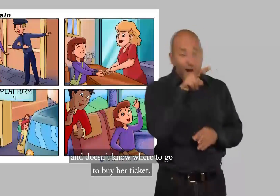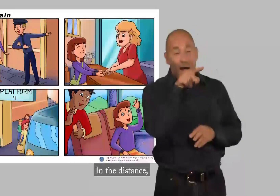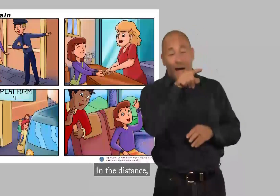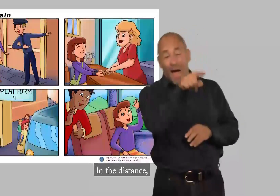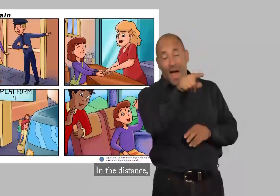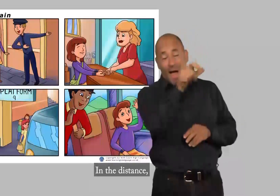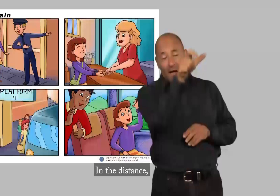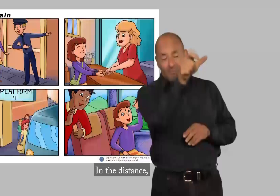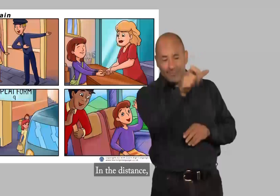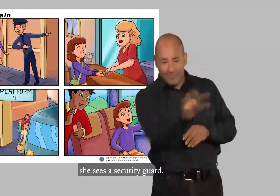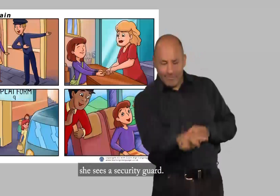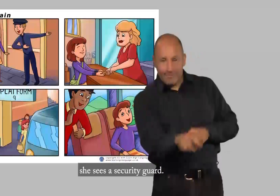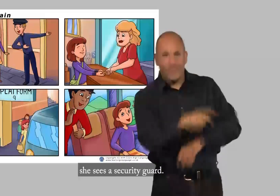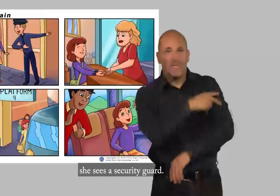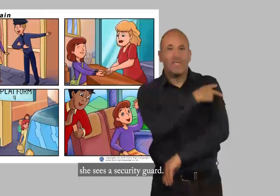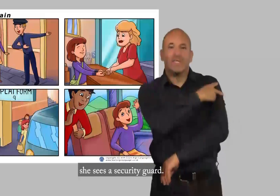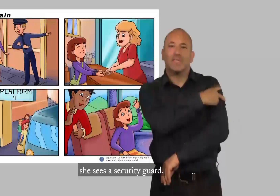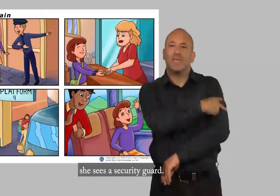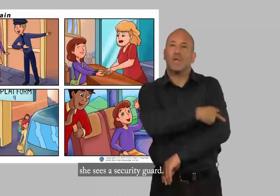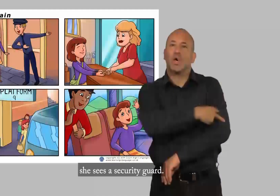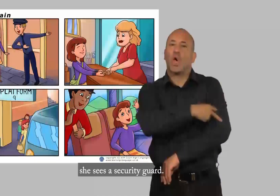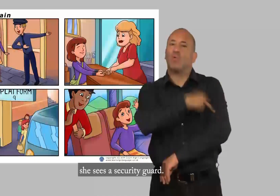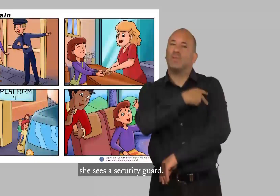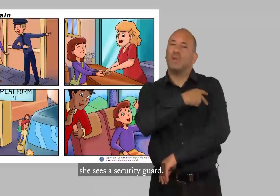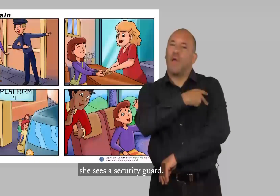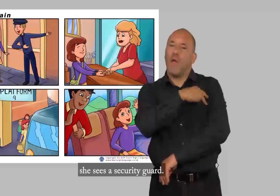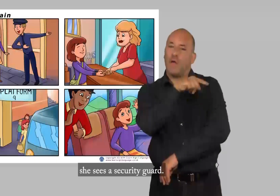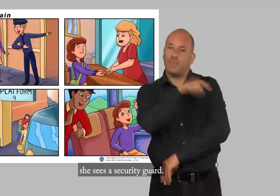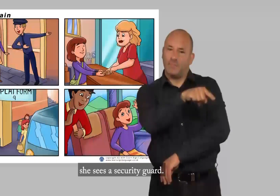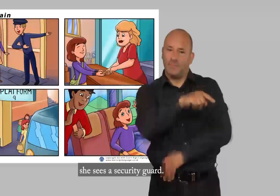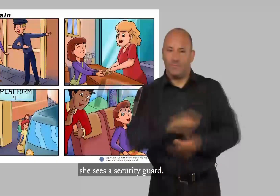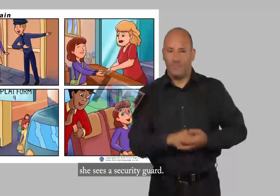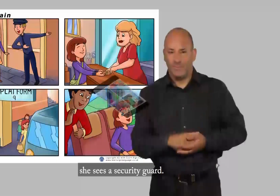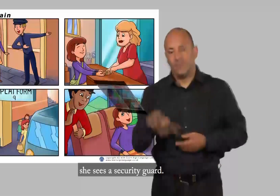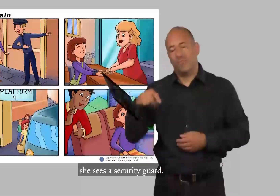In the distance, she sees a security guard.